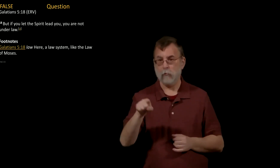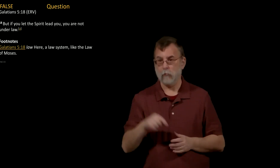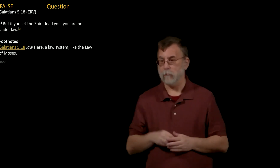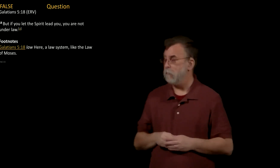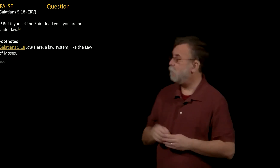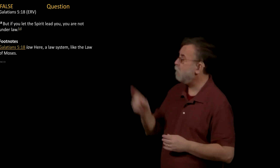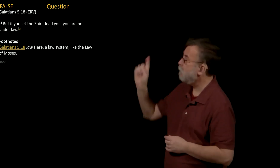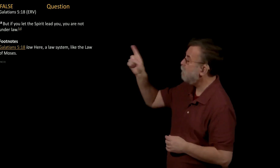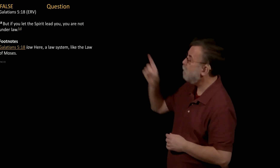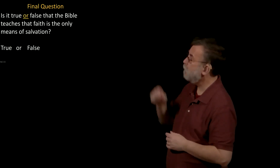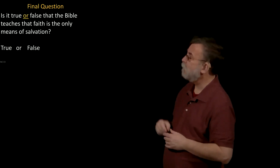And the third question.